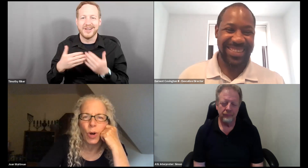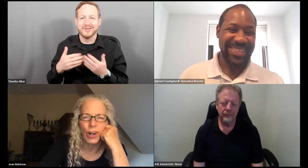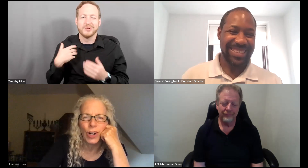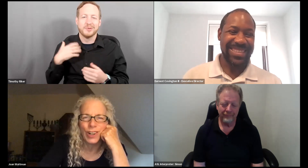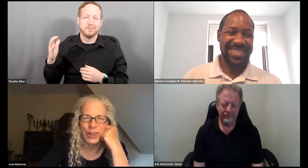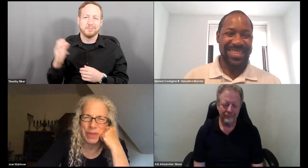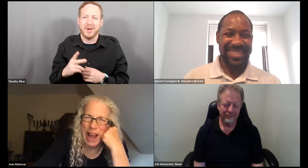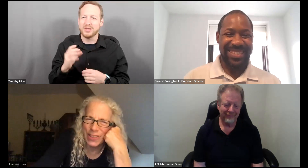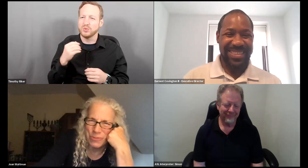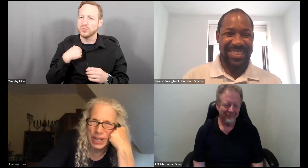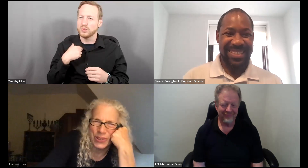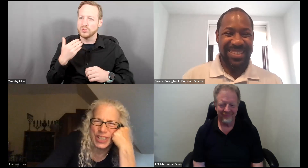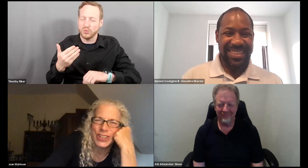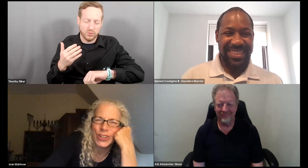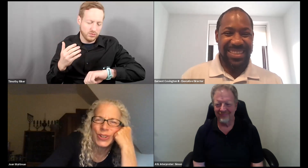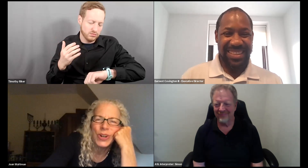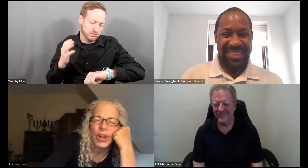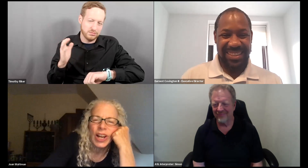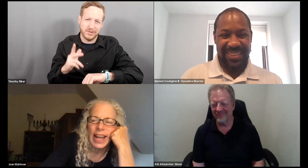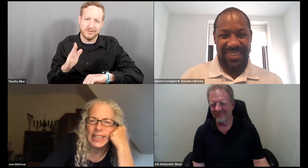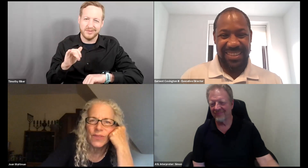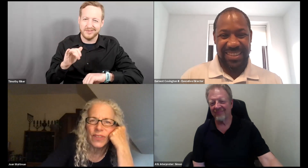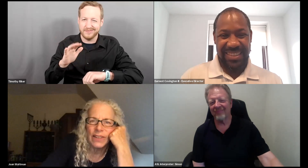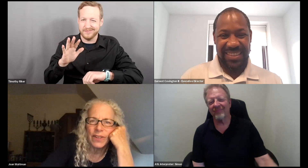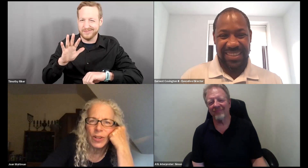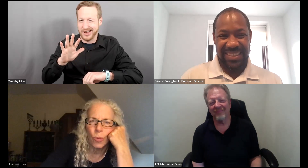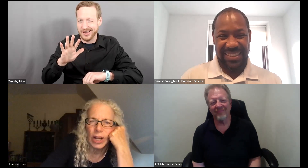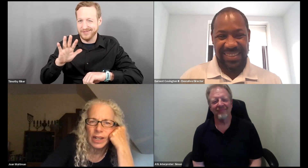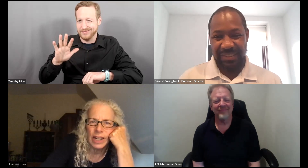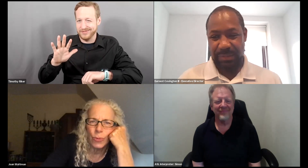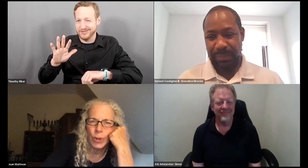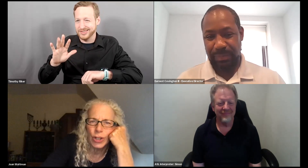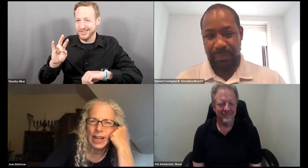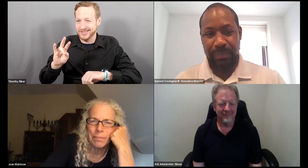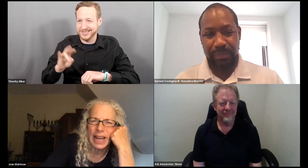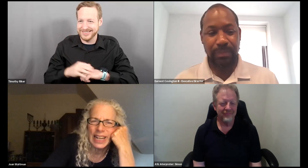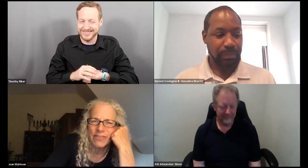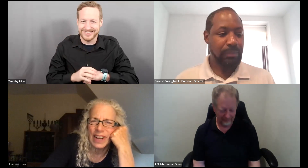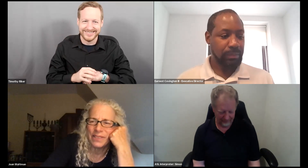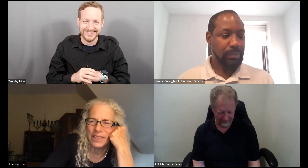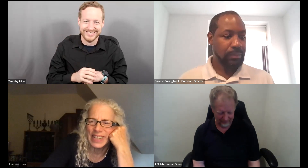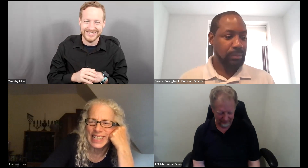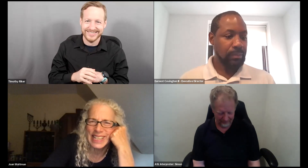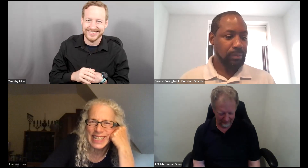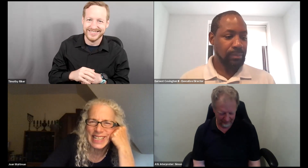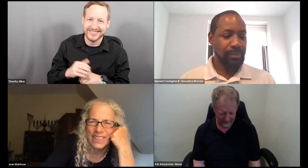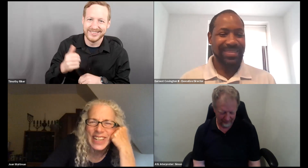grab some water, go to the bathroom, whatever you need to do. And it's 5:51. If we could come back at